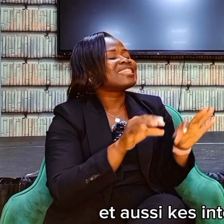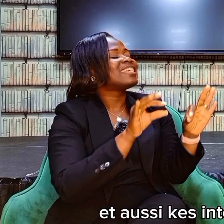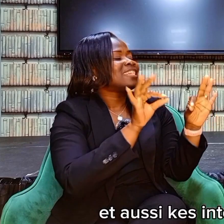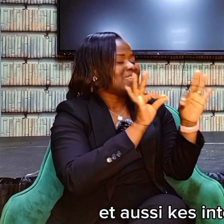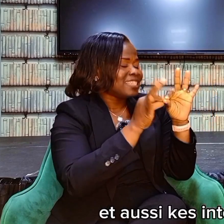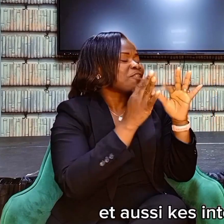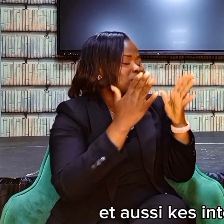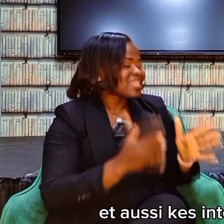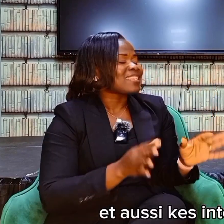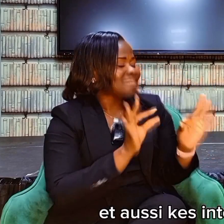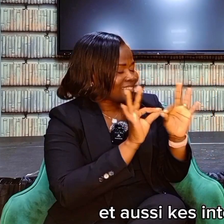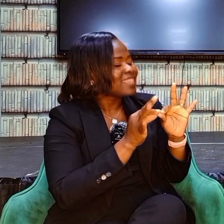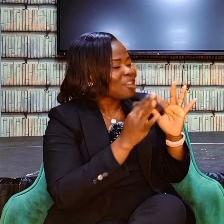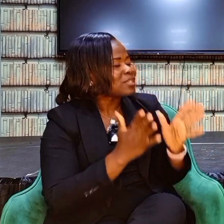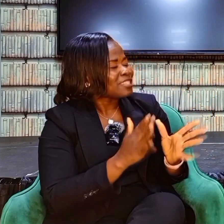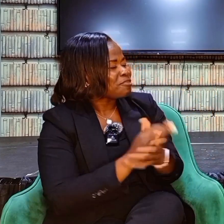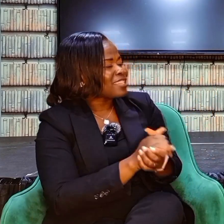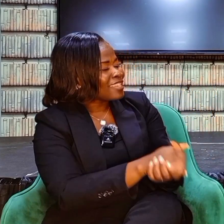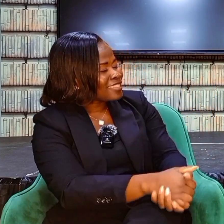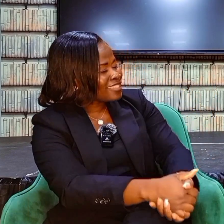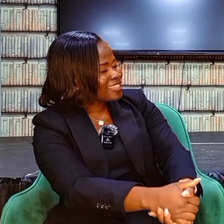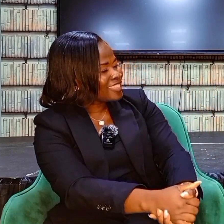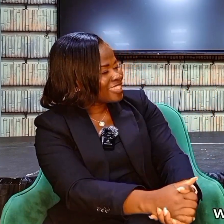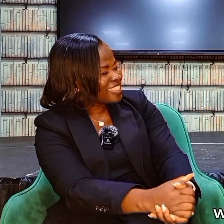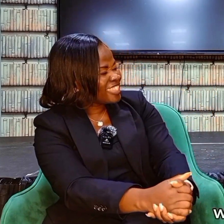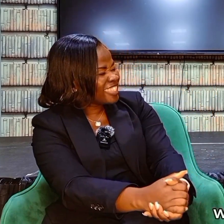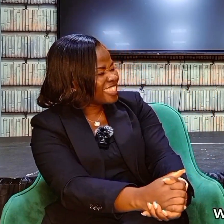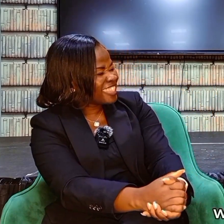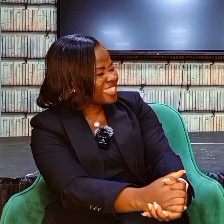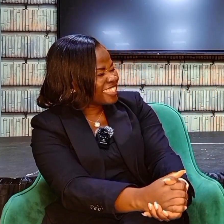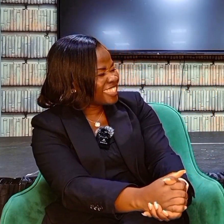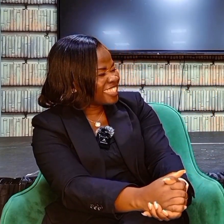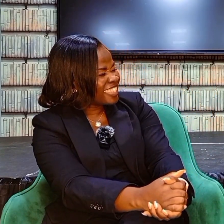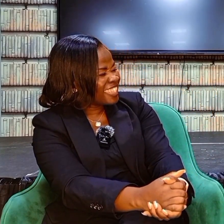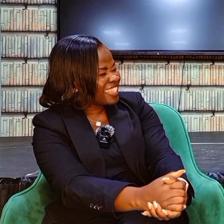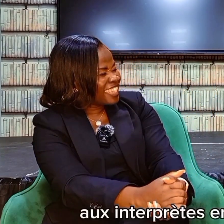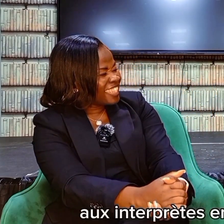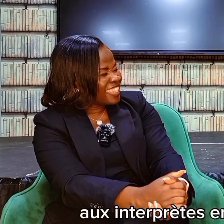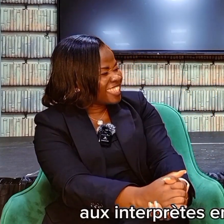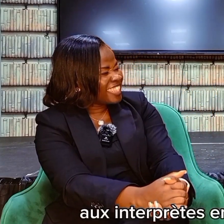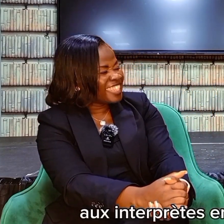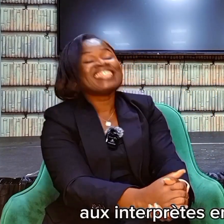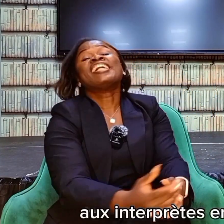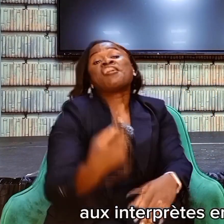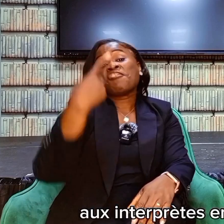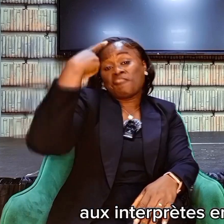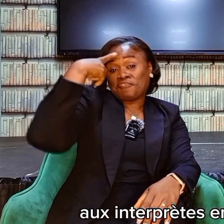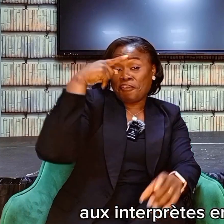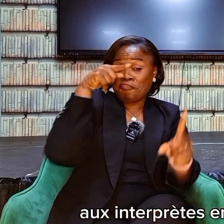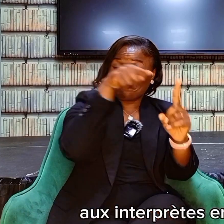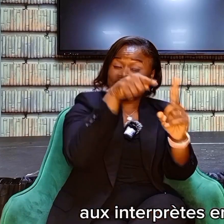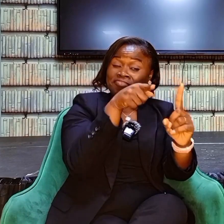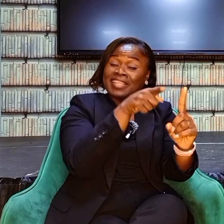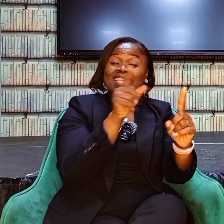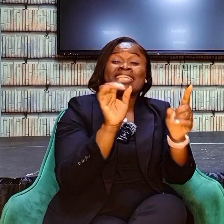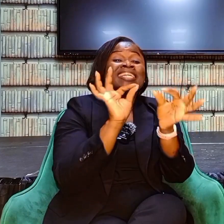African interpreters, sign language interpreters? Wow. To the sign language